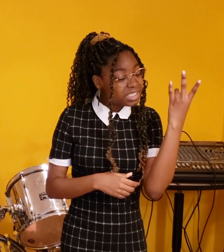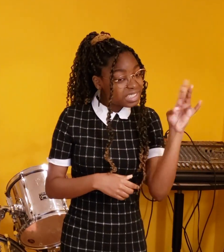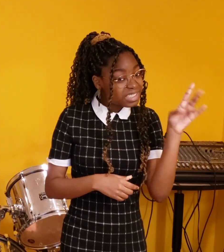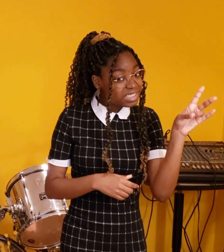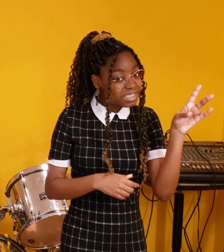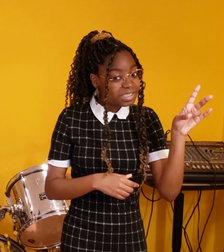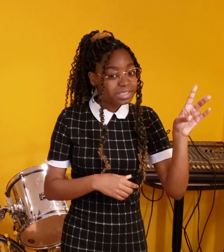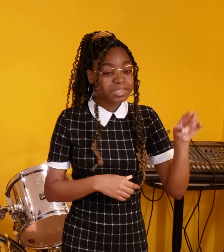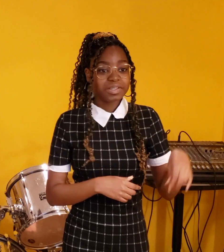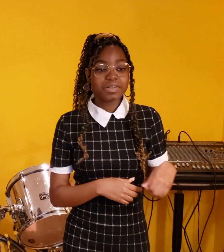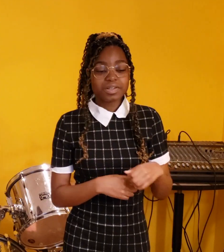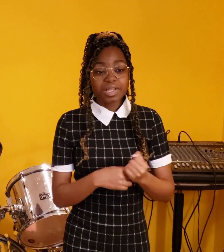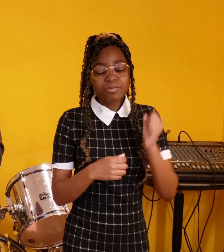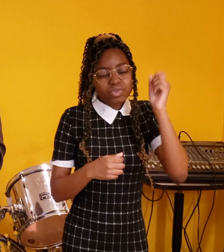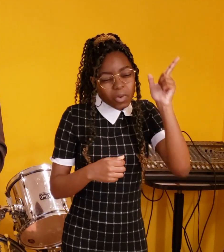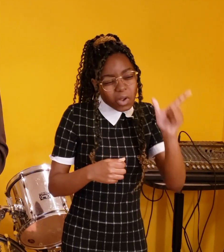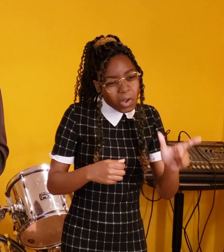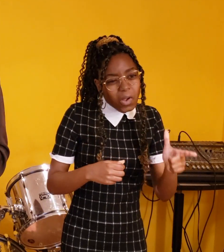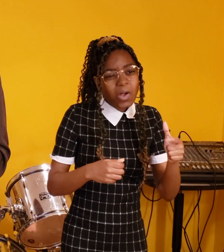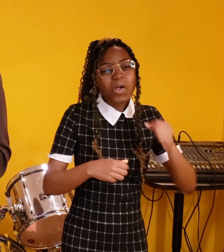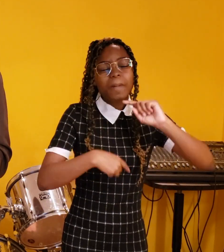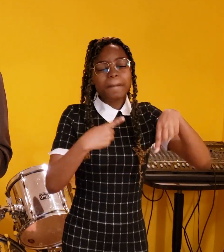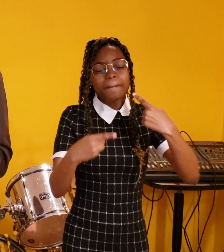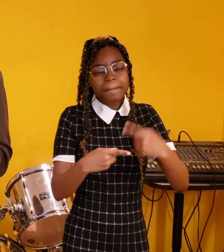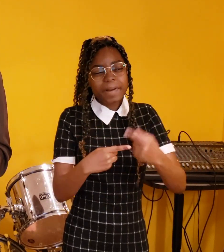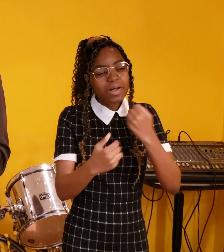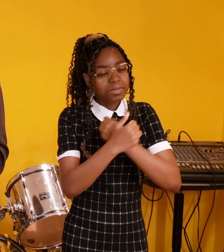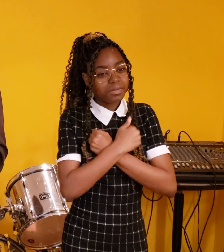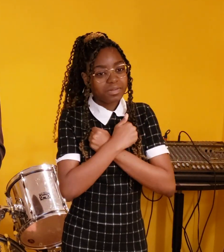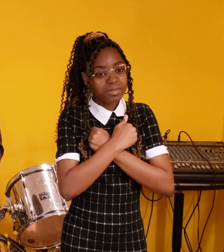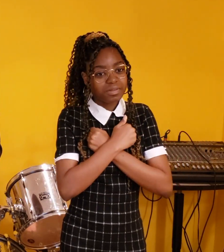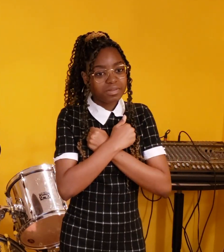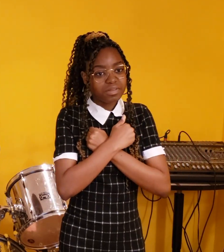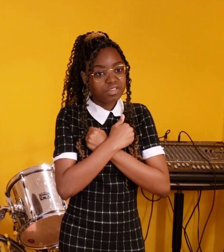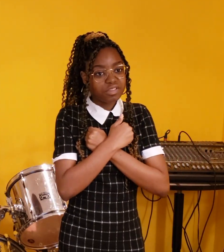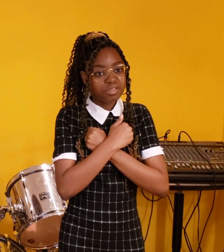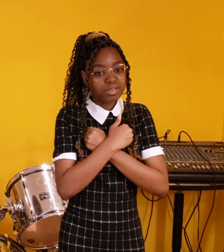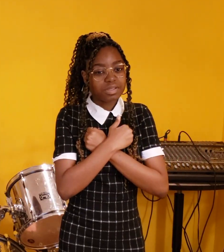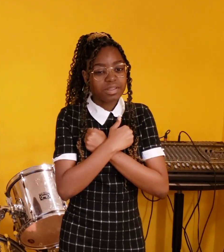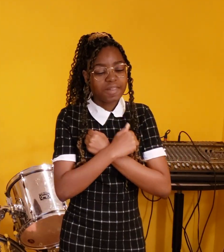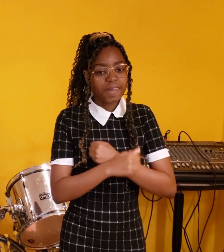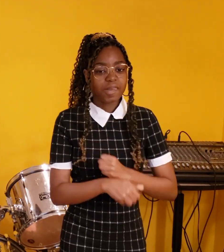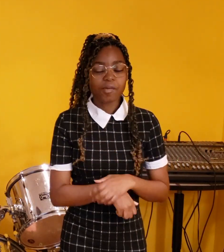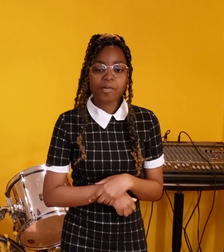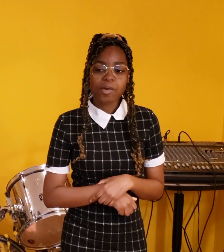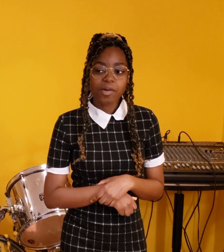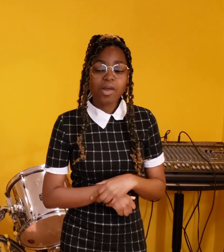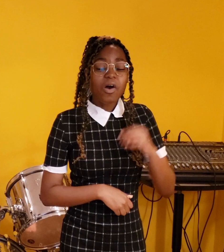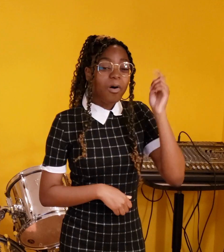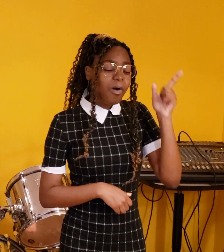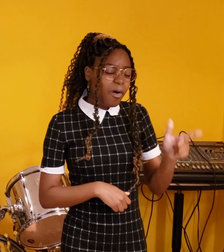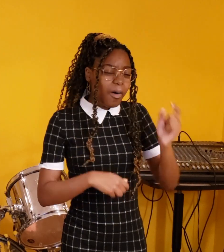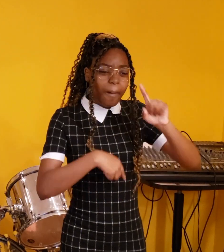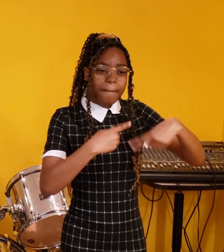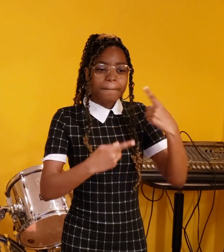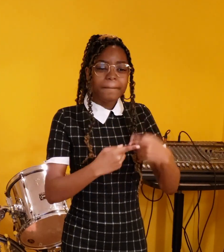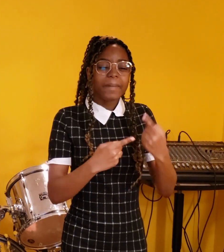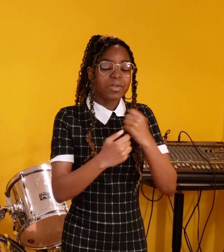love. It was all about love. We saw that as we read it, right? It was all about